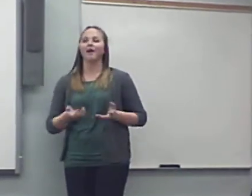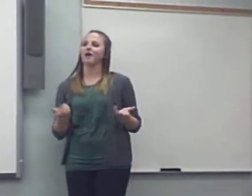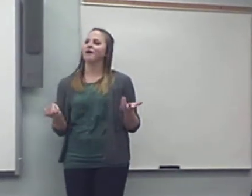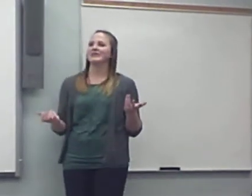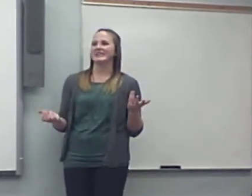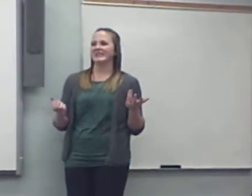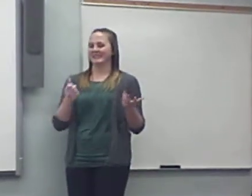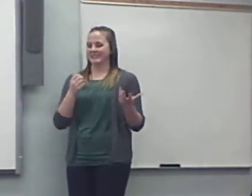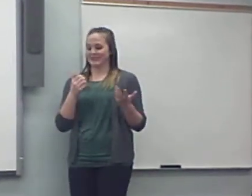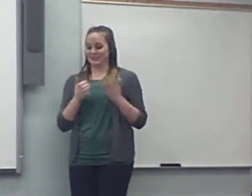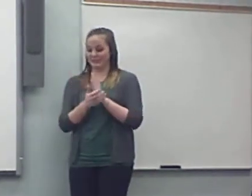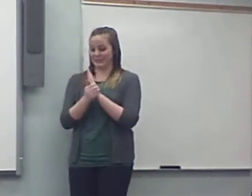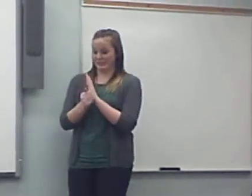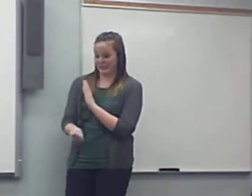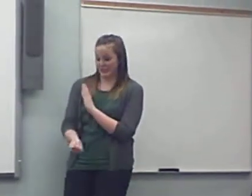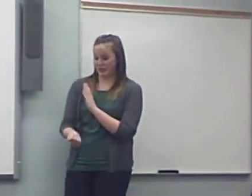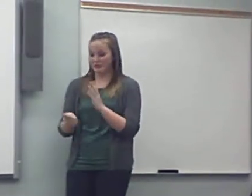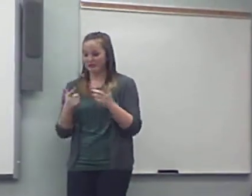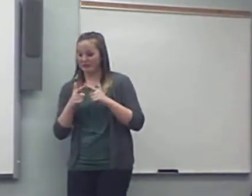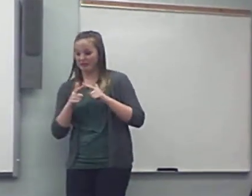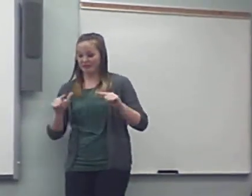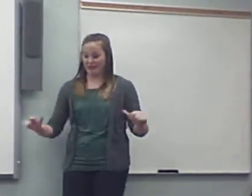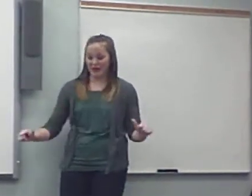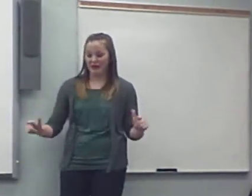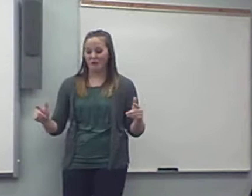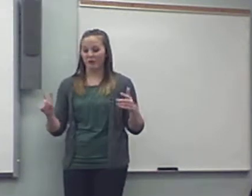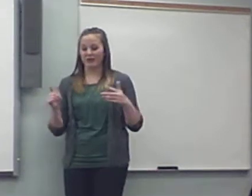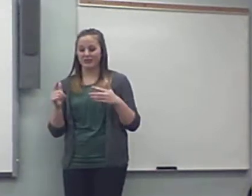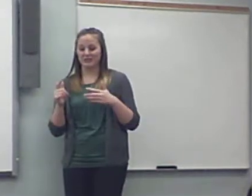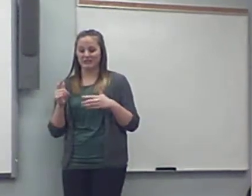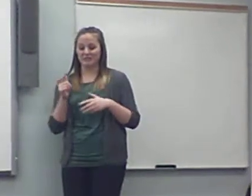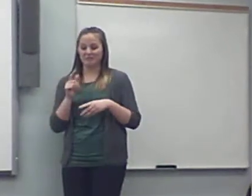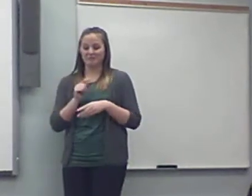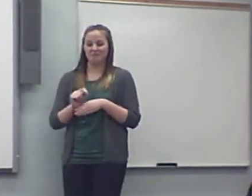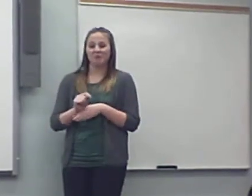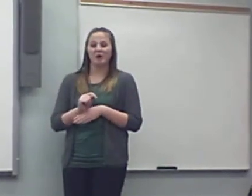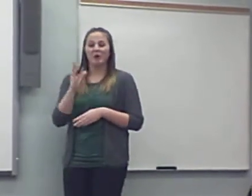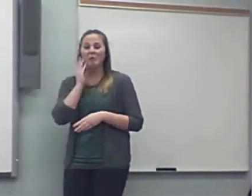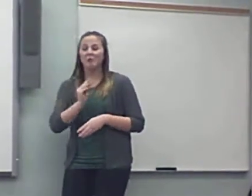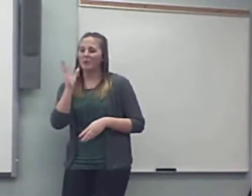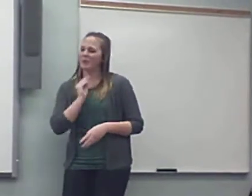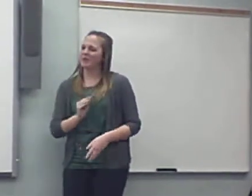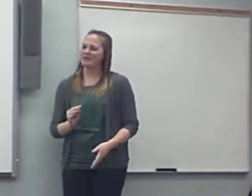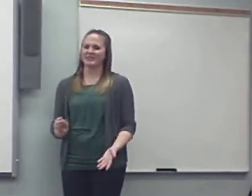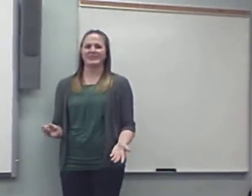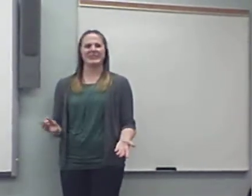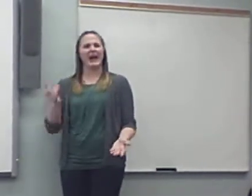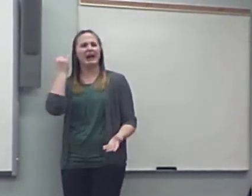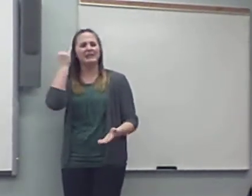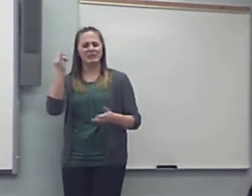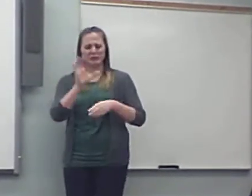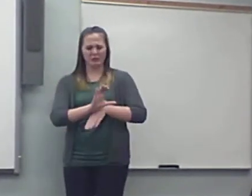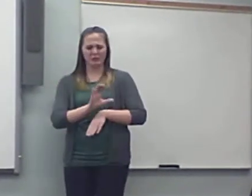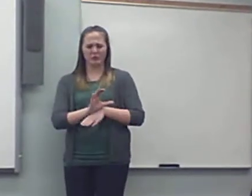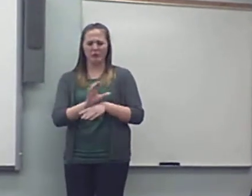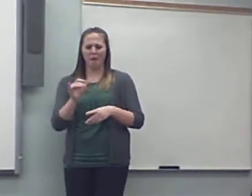either the language or the training to be able to interpret such complex concepts that we see in religious